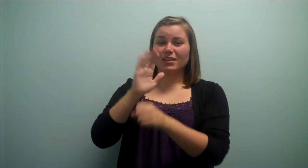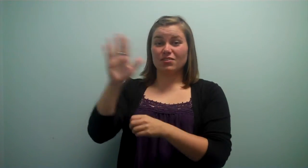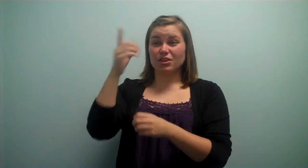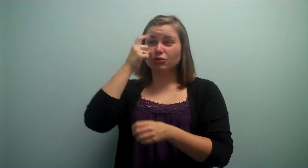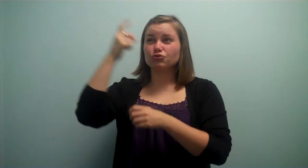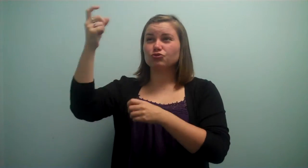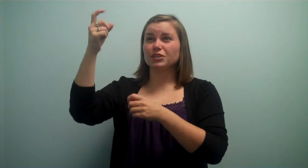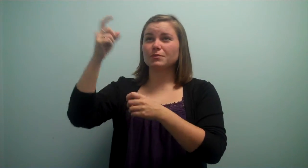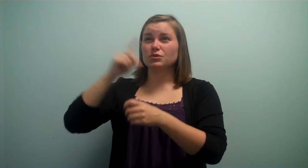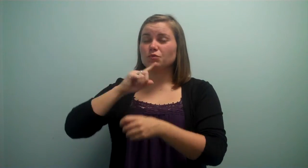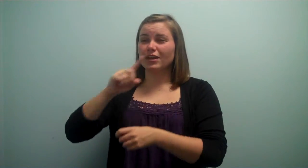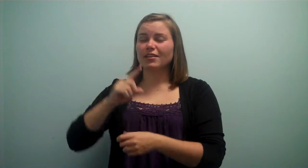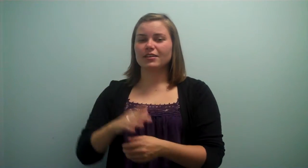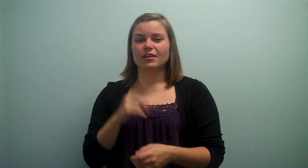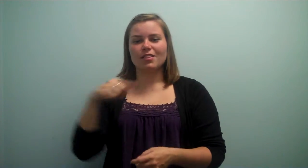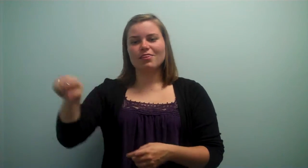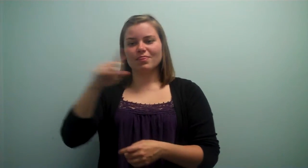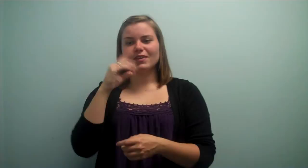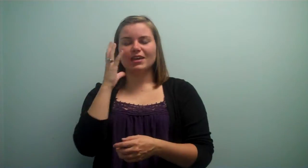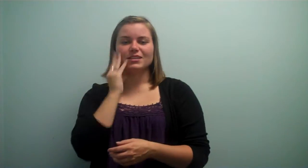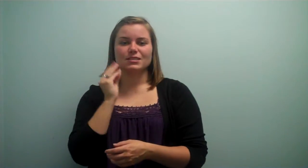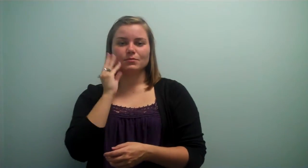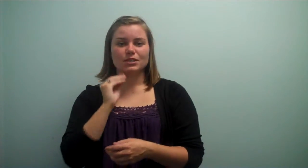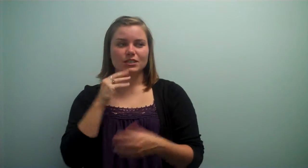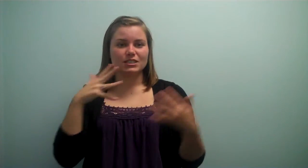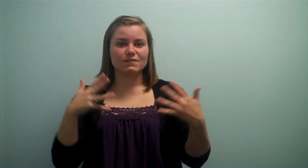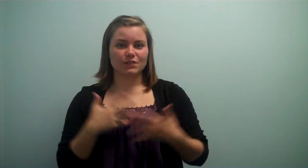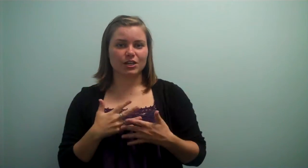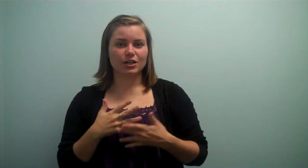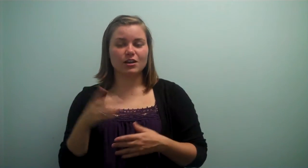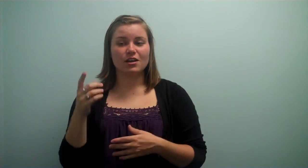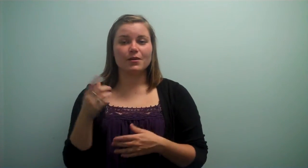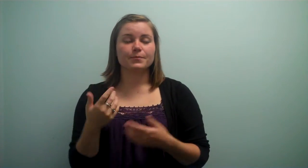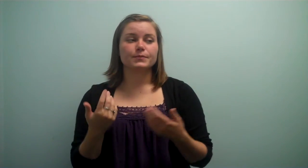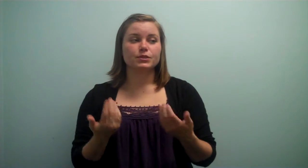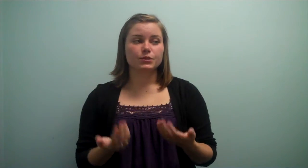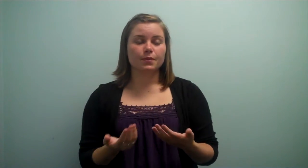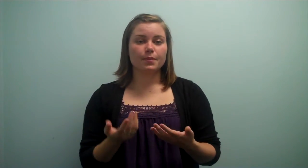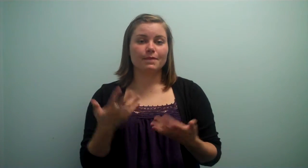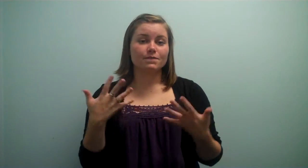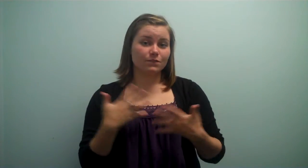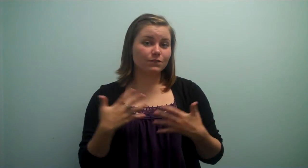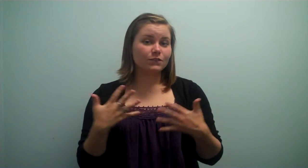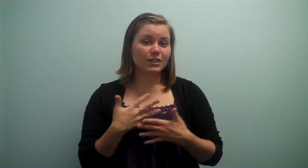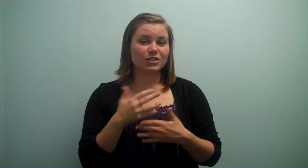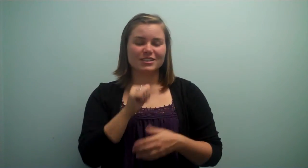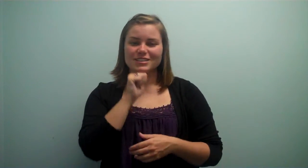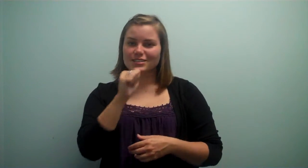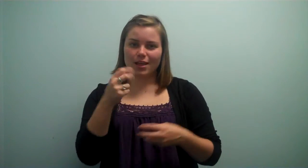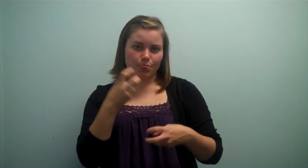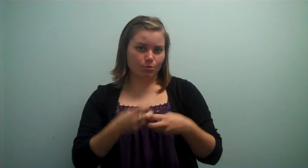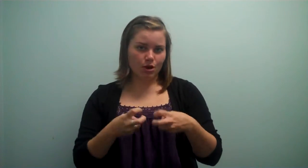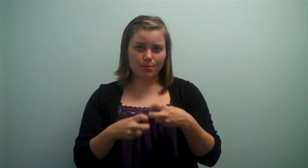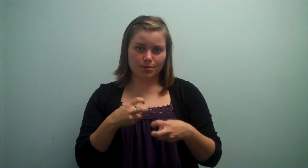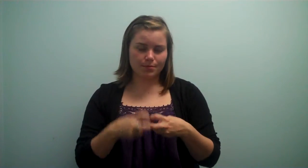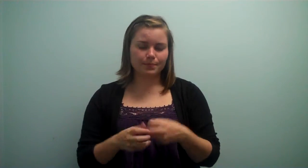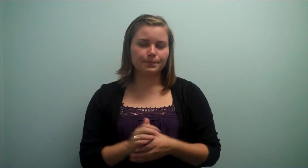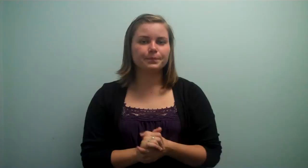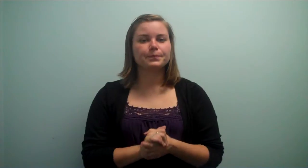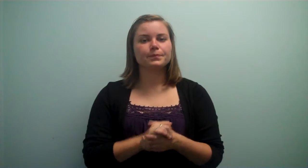reality, experience fear. Therefore, fear is not the problem. What we do